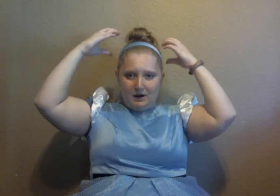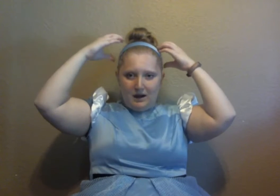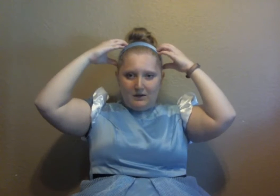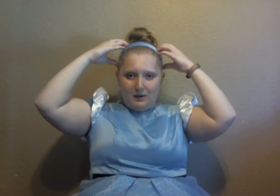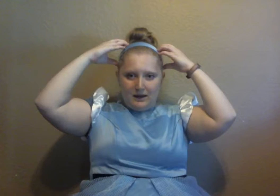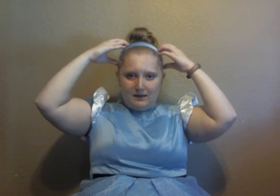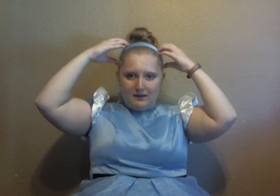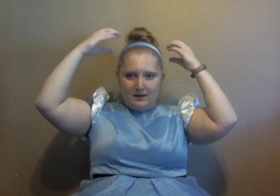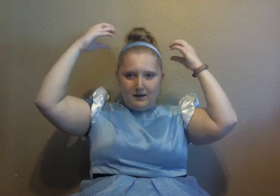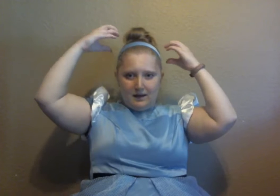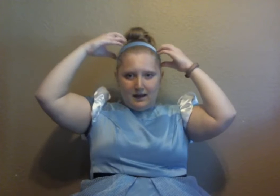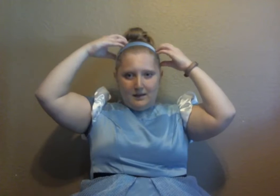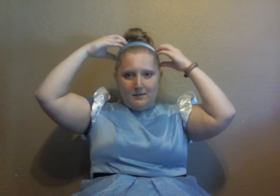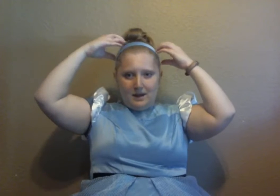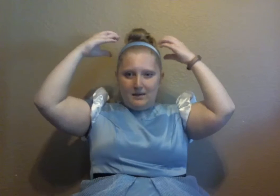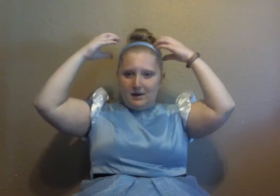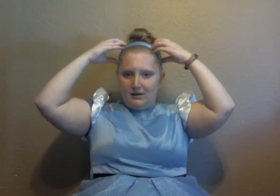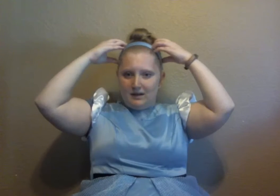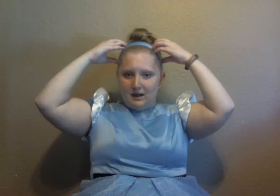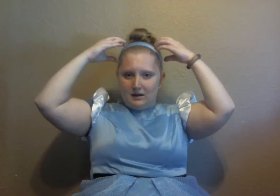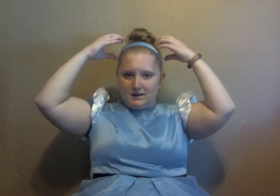head twice, like Mickey Mouse ears.